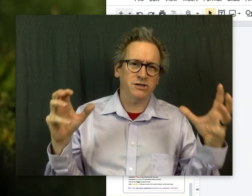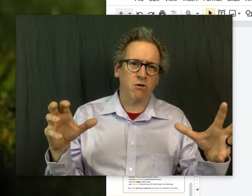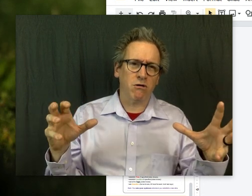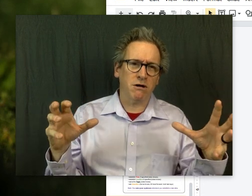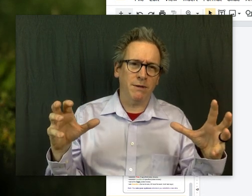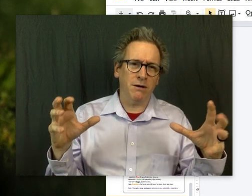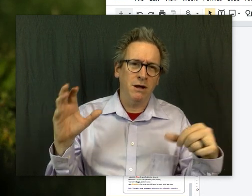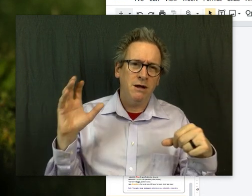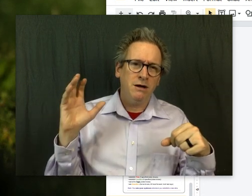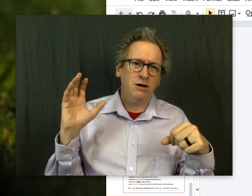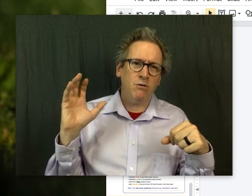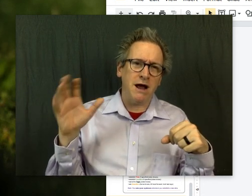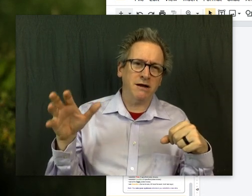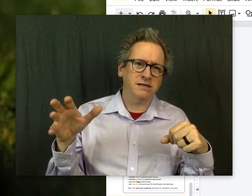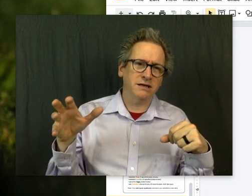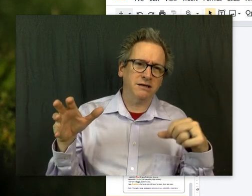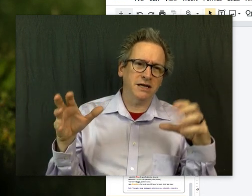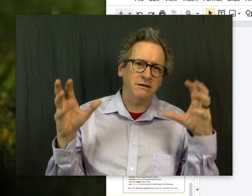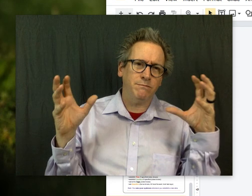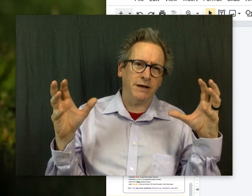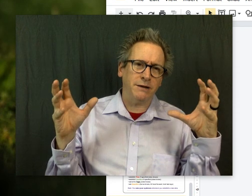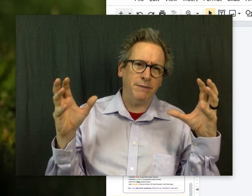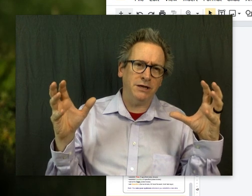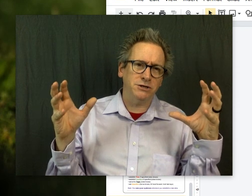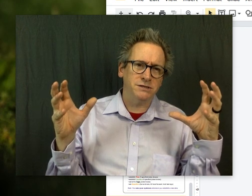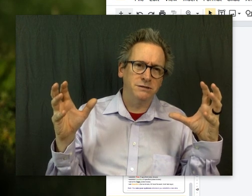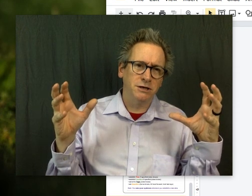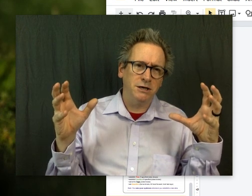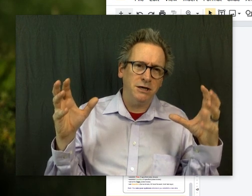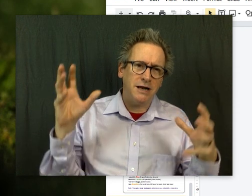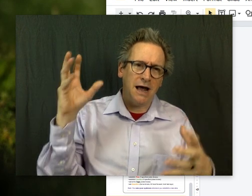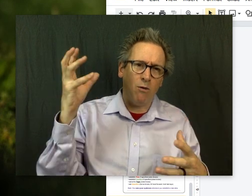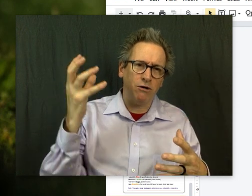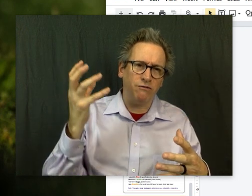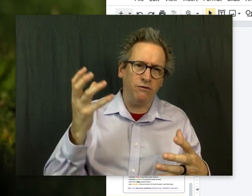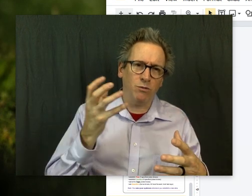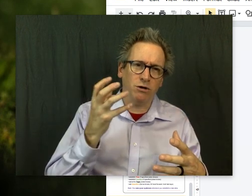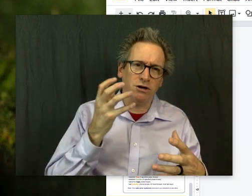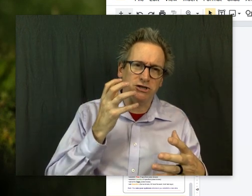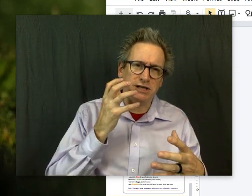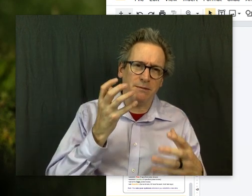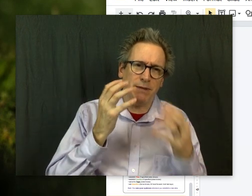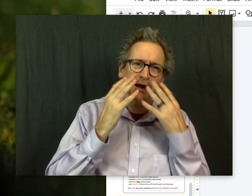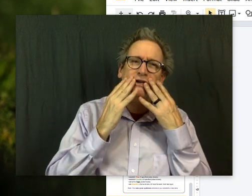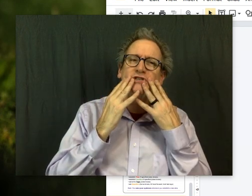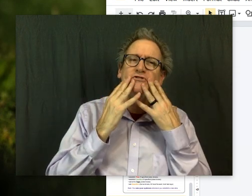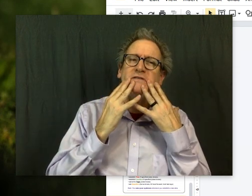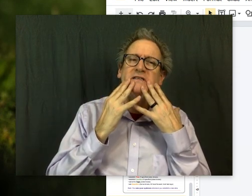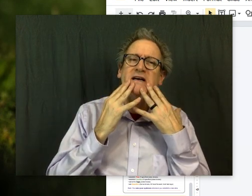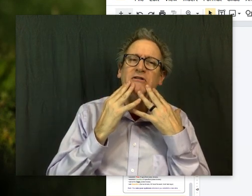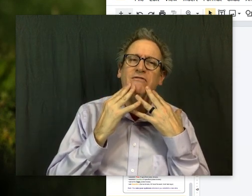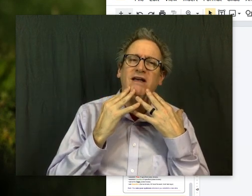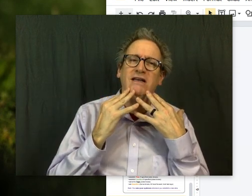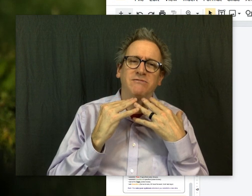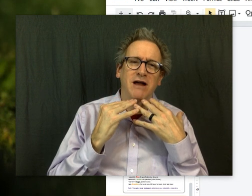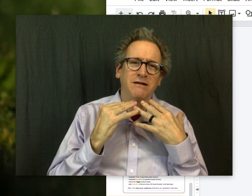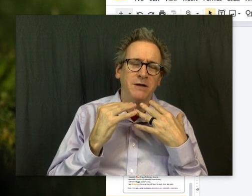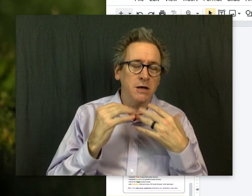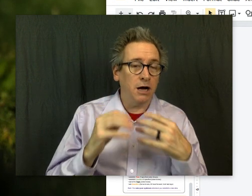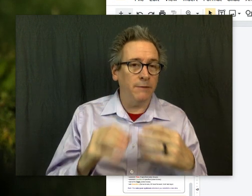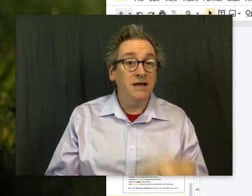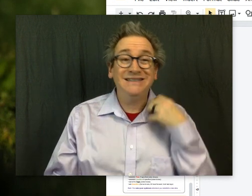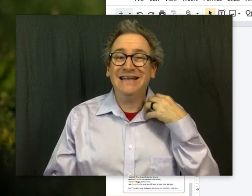a story about going out as a little kid and picking peaches, and how wonderful they were to just take a bite and it just drips down your face,